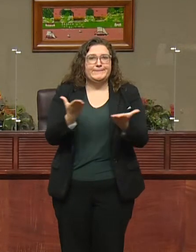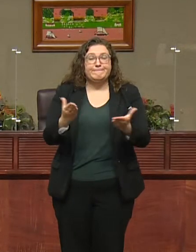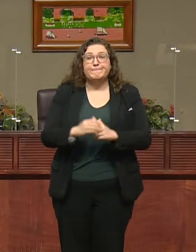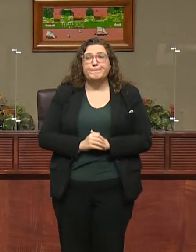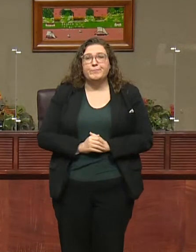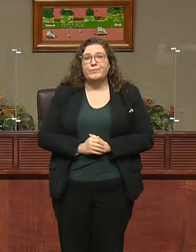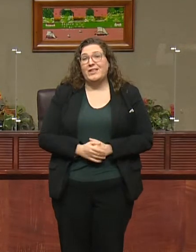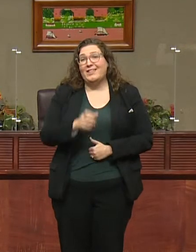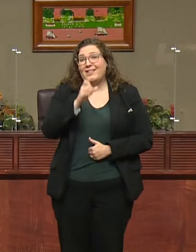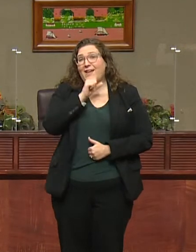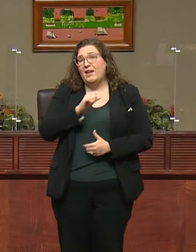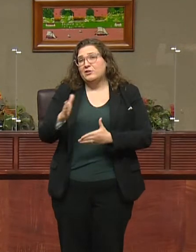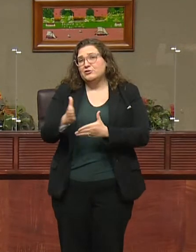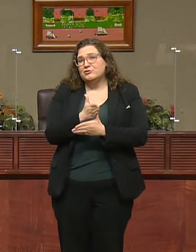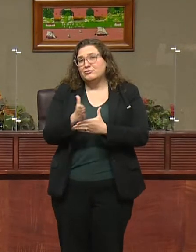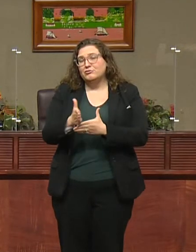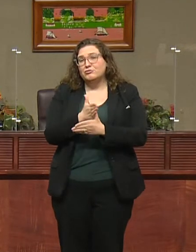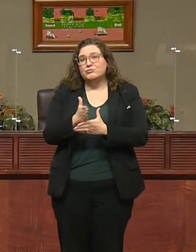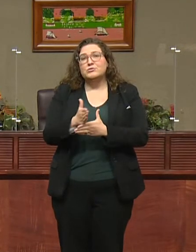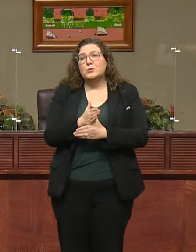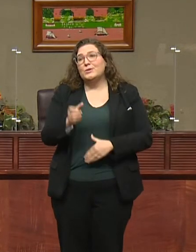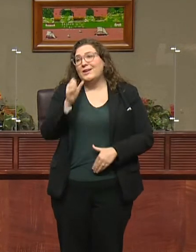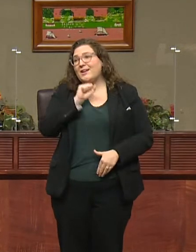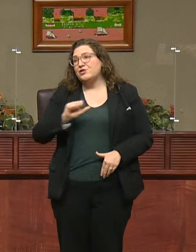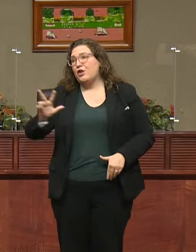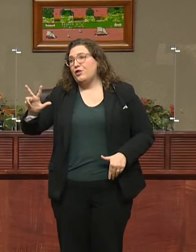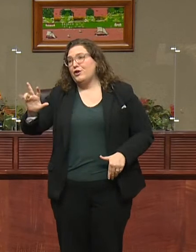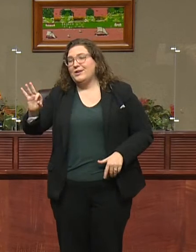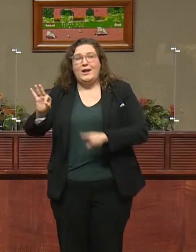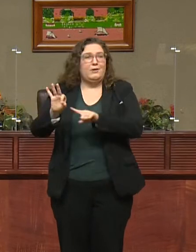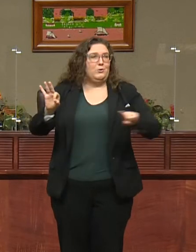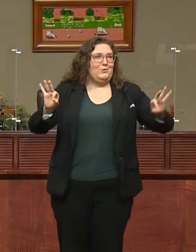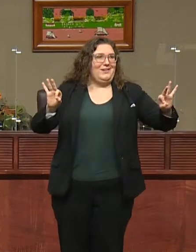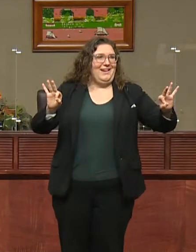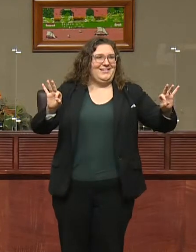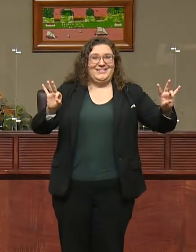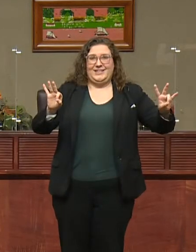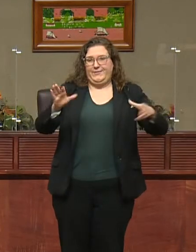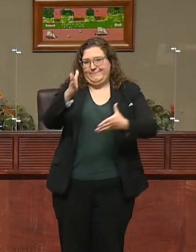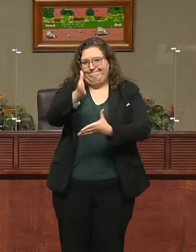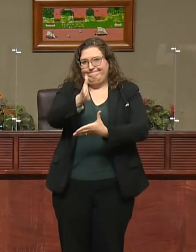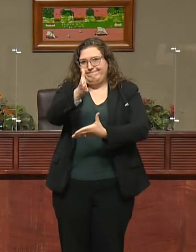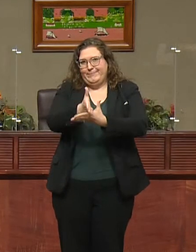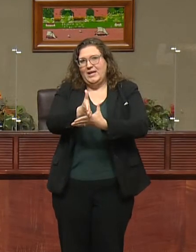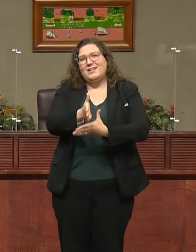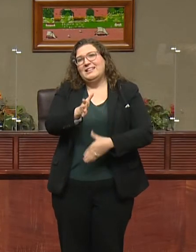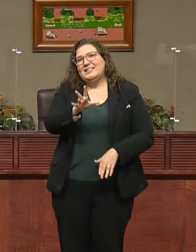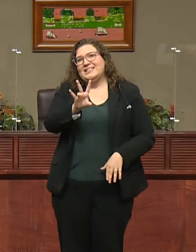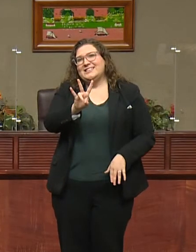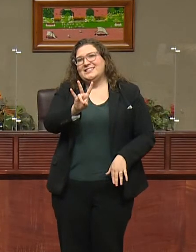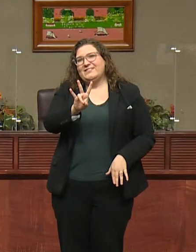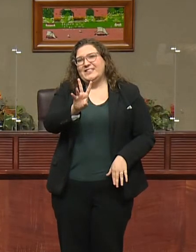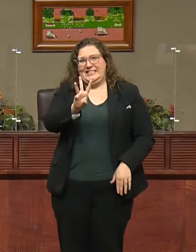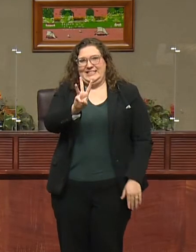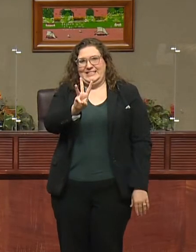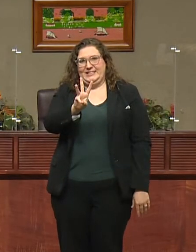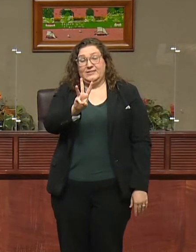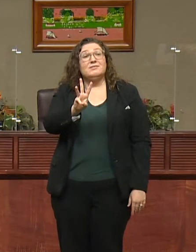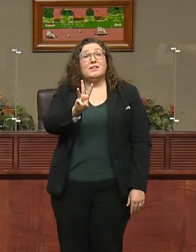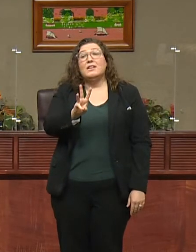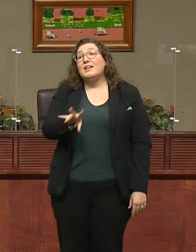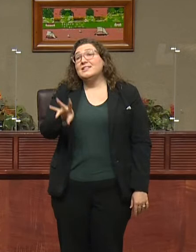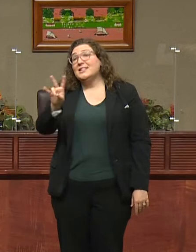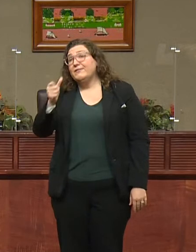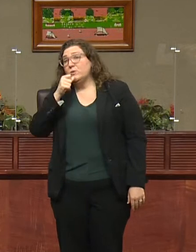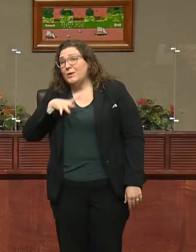The age range for these persons were 39 to 97 years old with a median age of 76%. 7 were